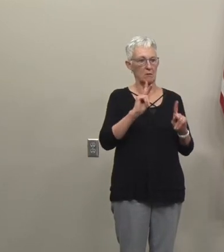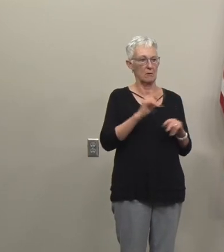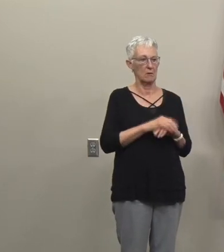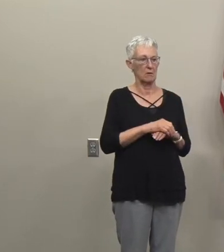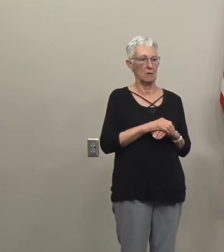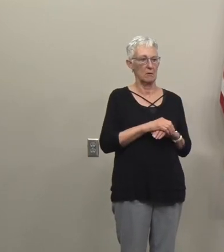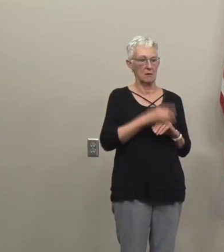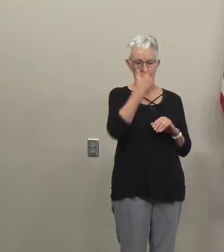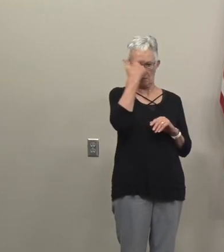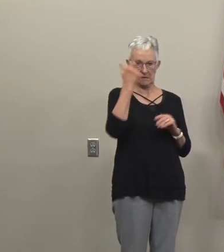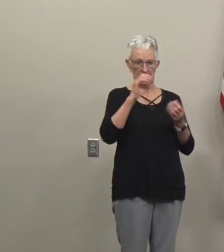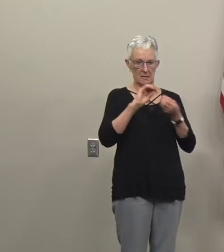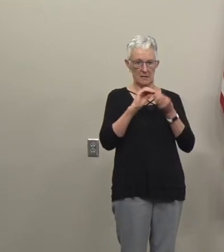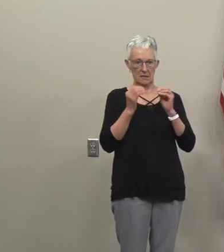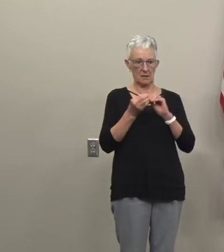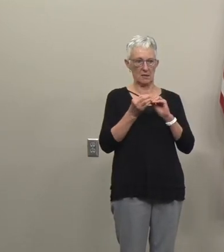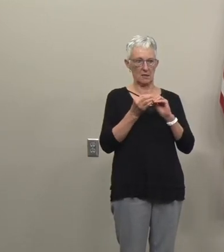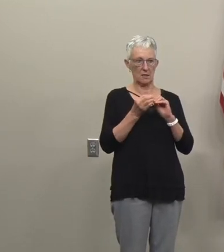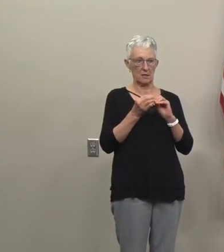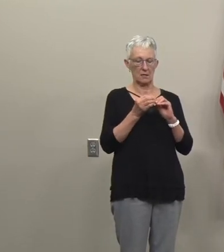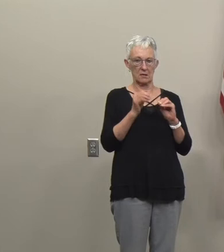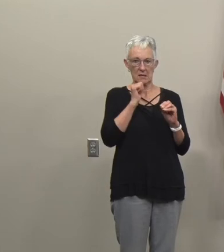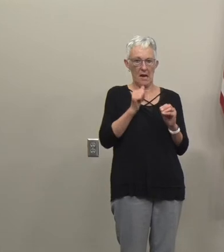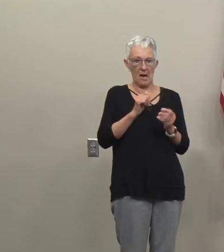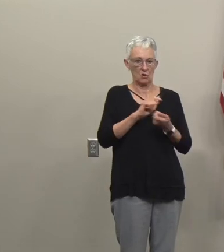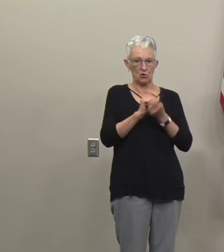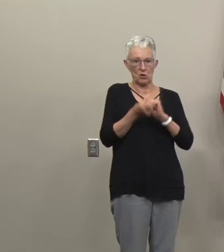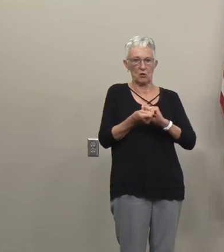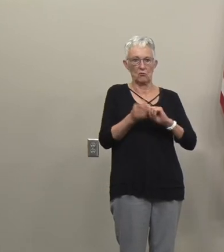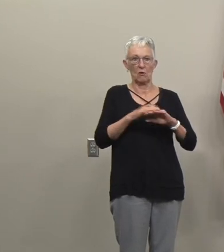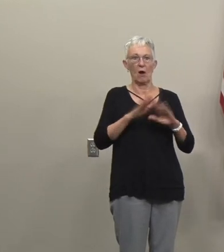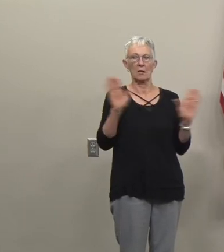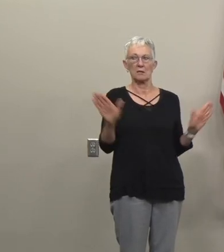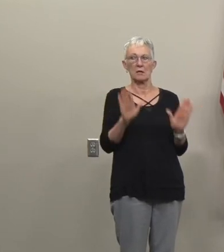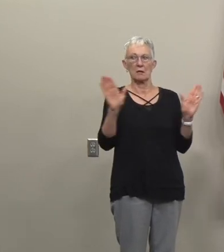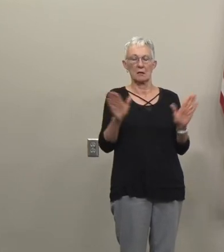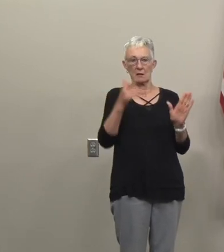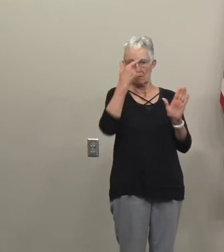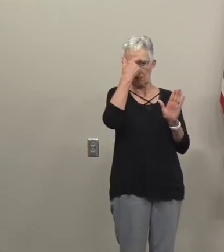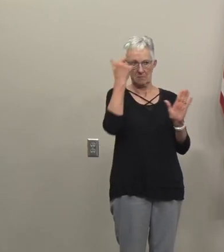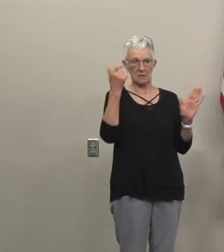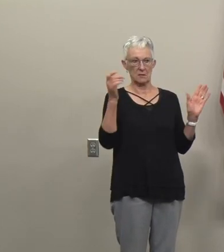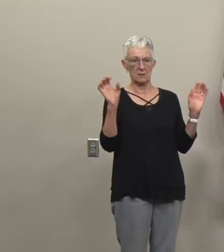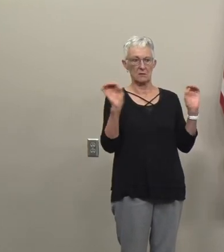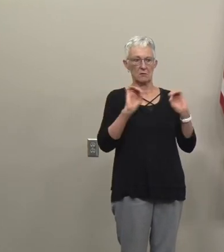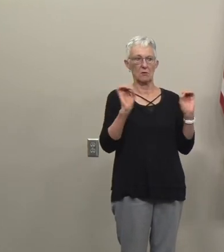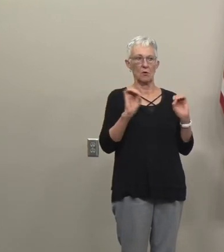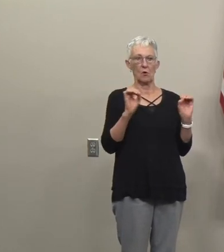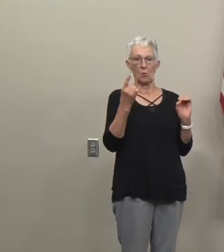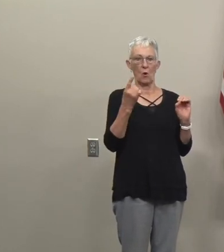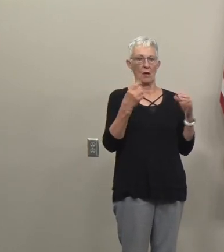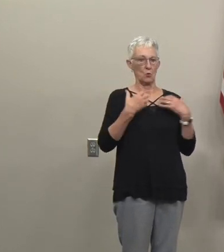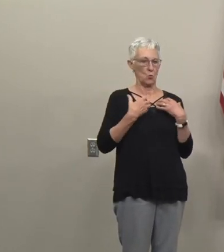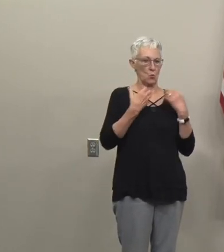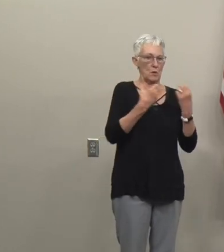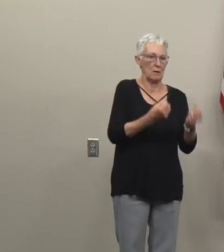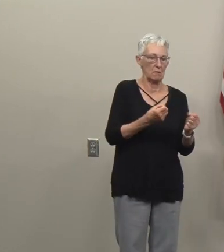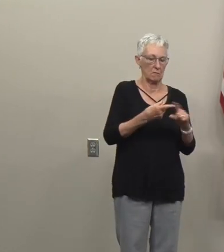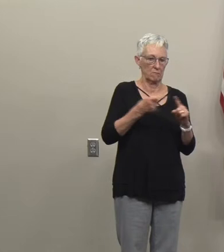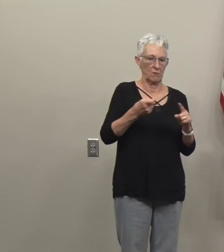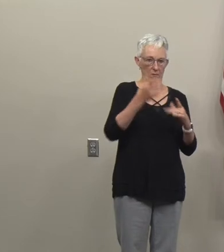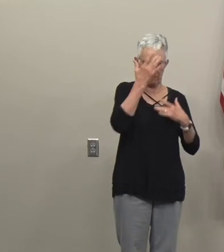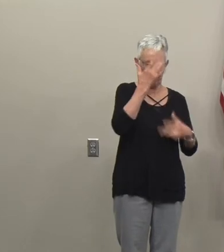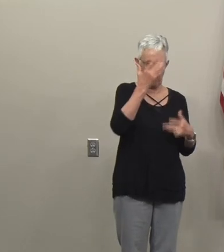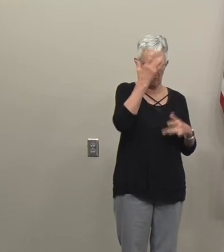Again, because the number is unchanged on some days because an individual is not deemed to have been recovered from the virus